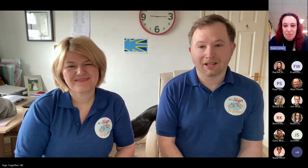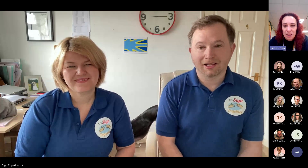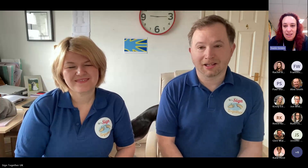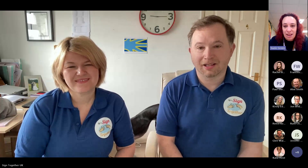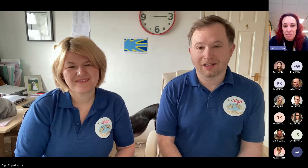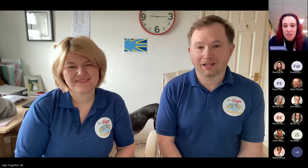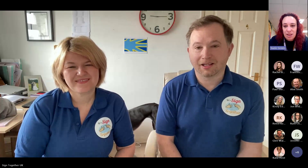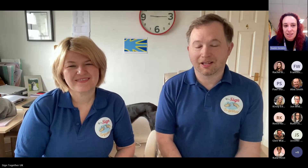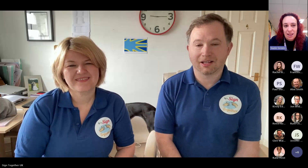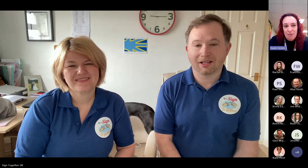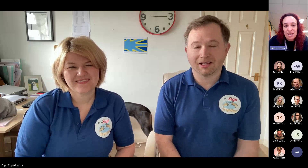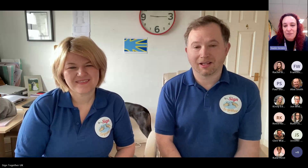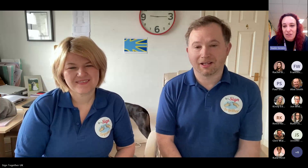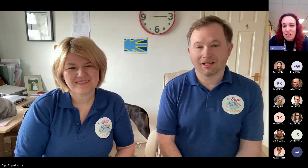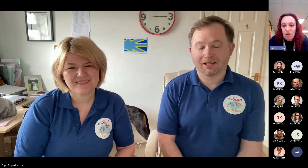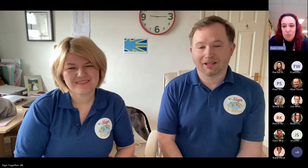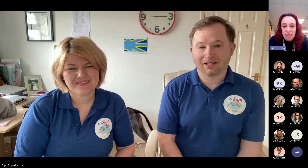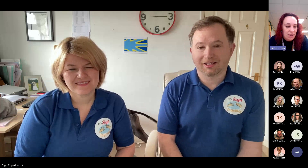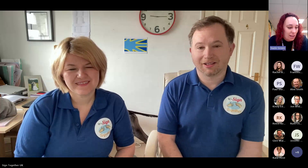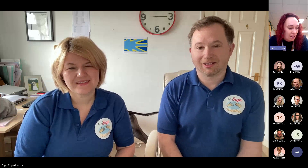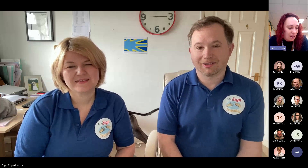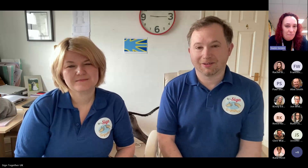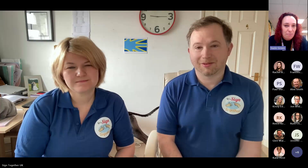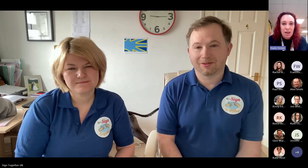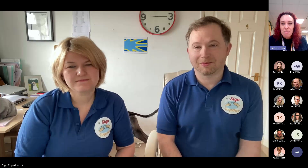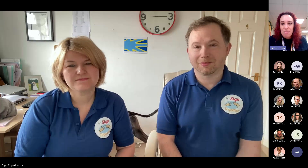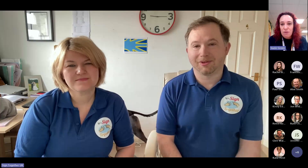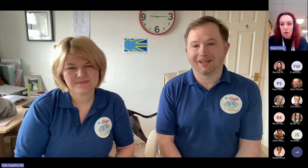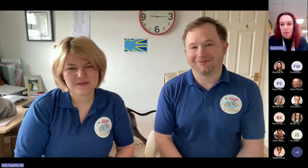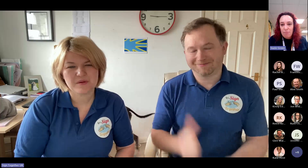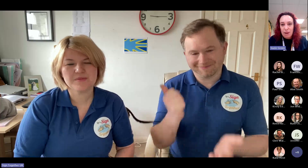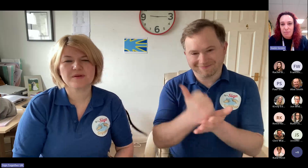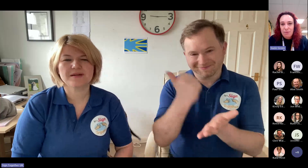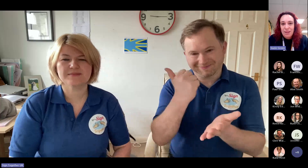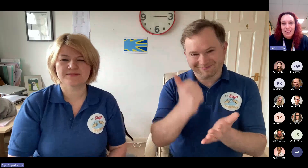was amazing, and that was certainly amazing and very informative. So thank you. Before we wrap up,